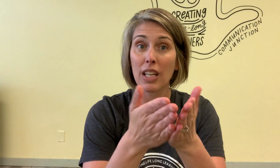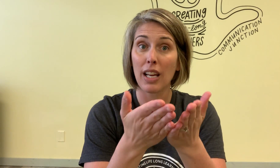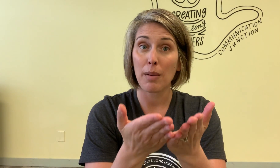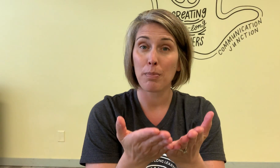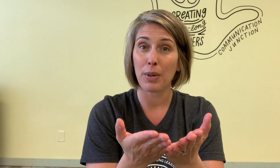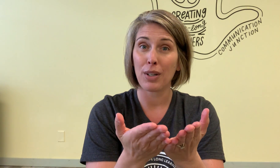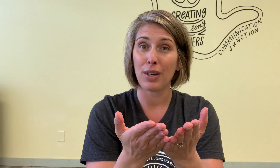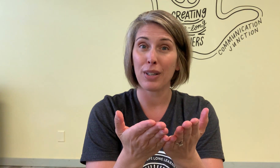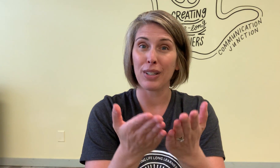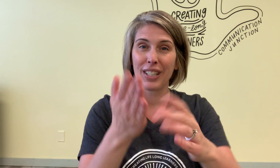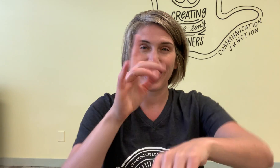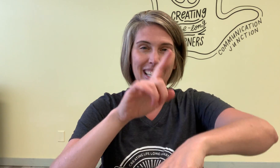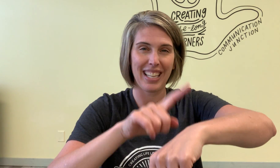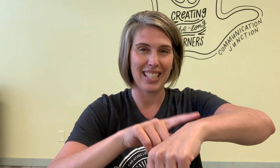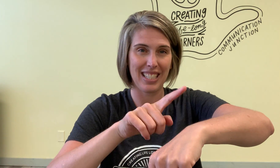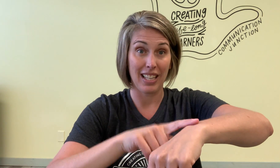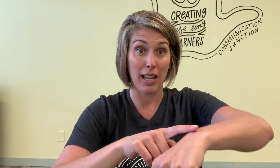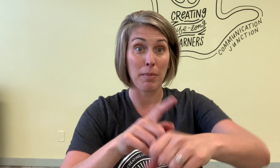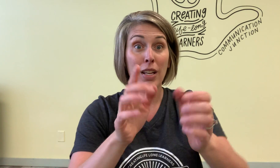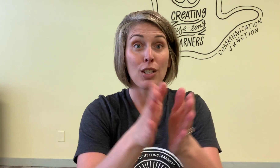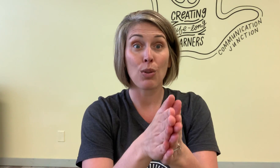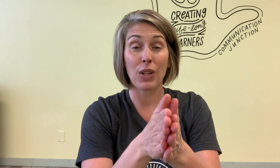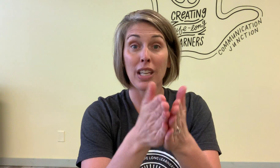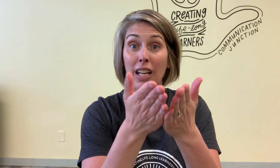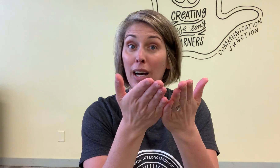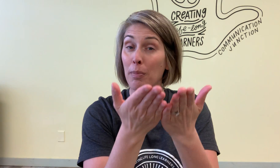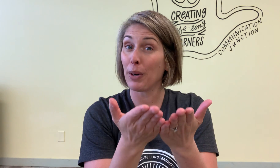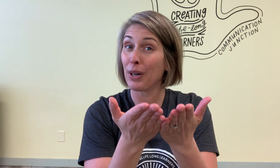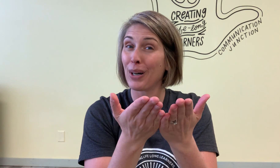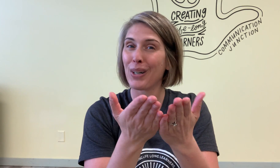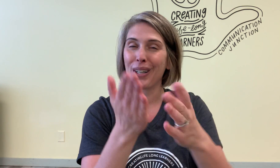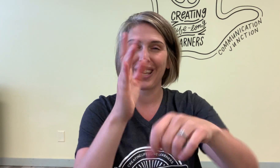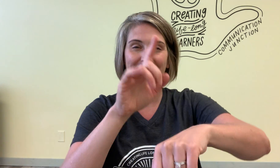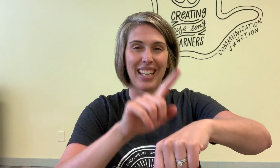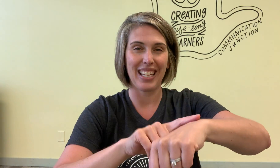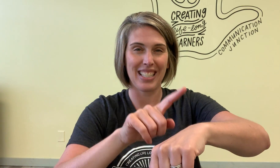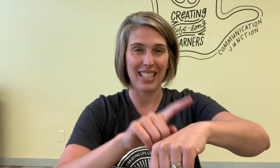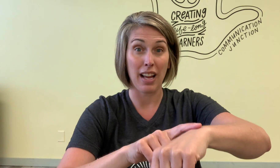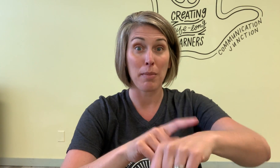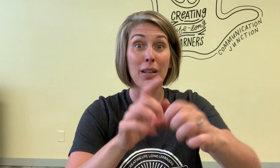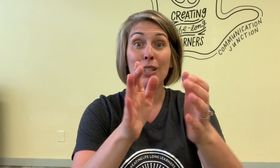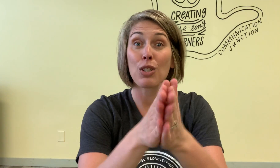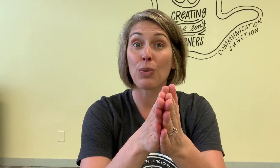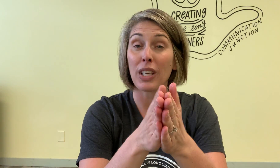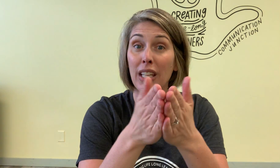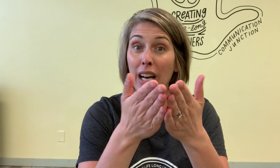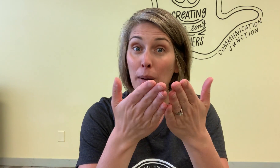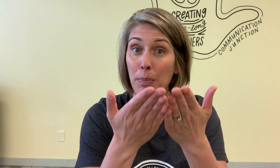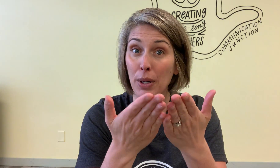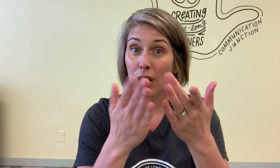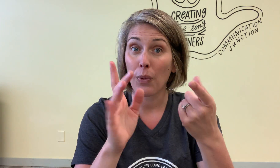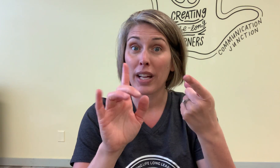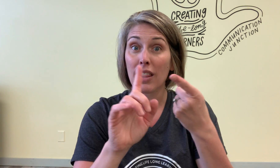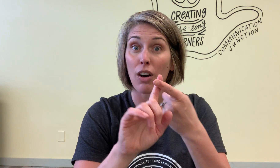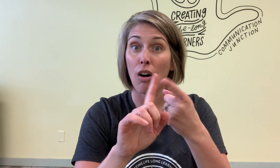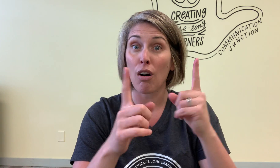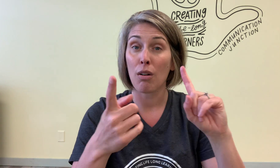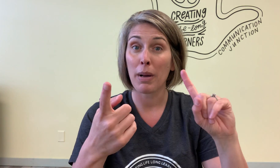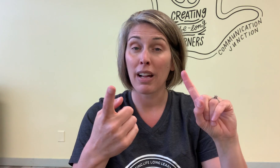a book. It is time to read a book. It is time to read a book with all